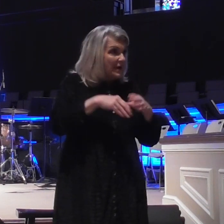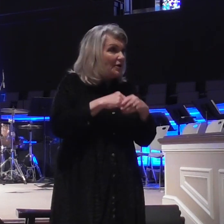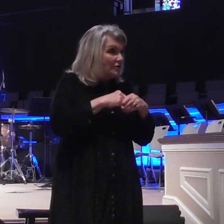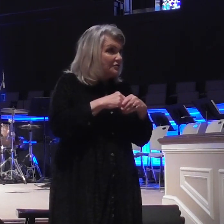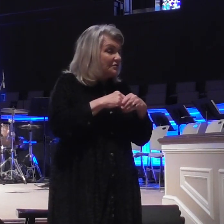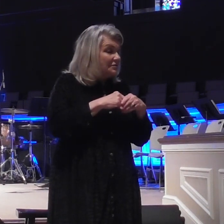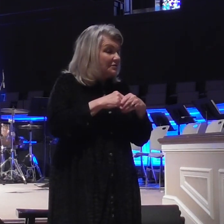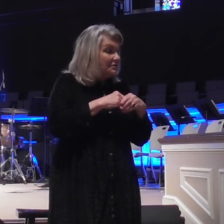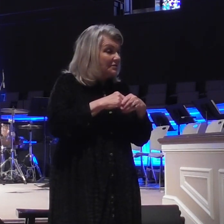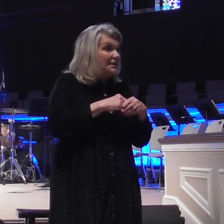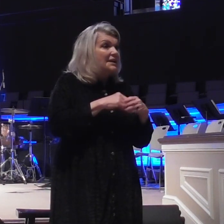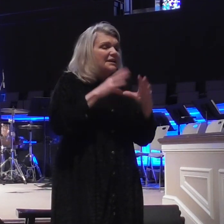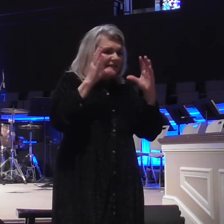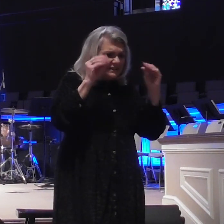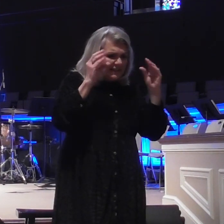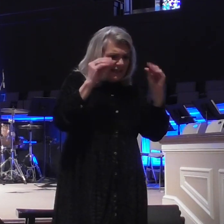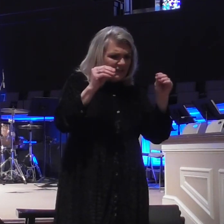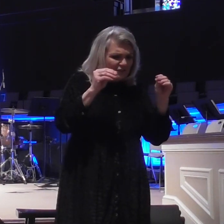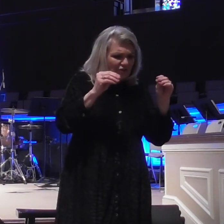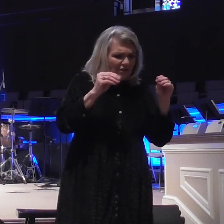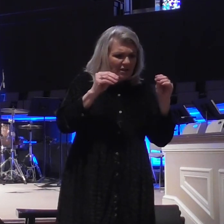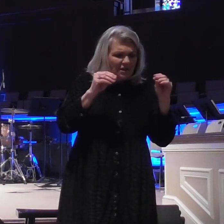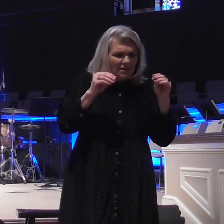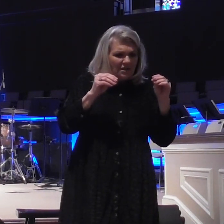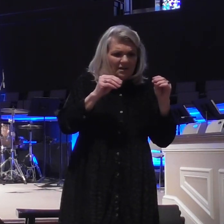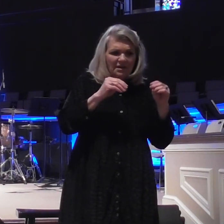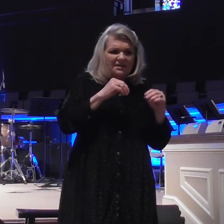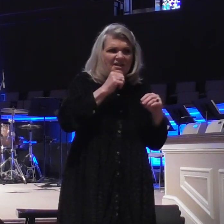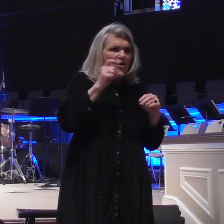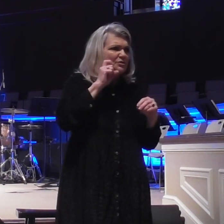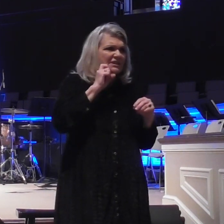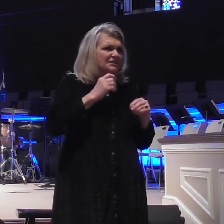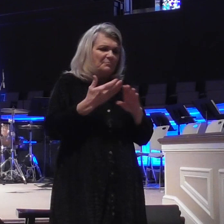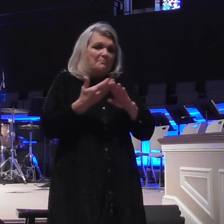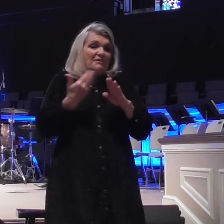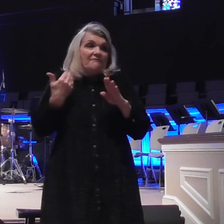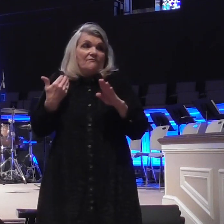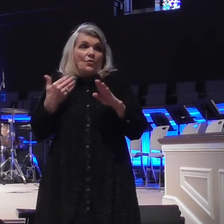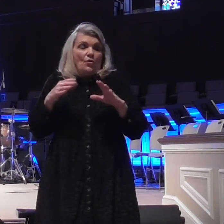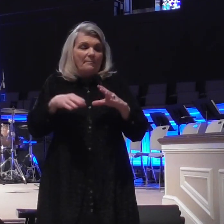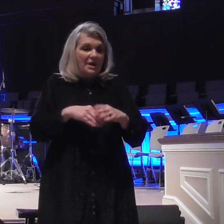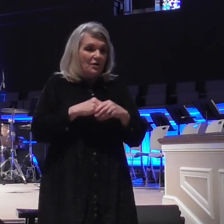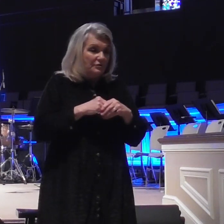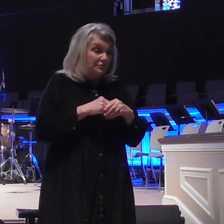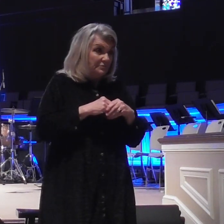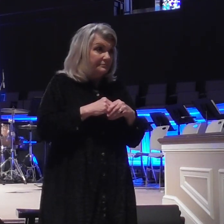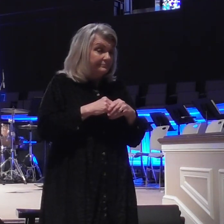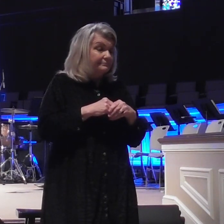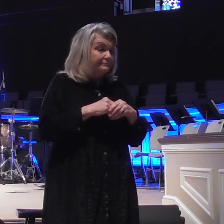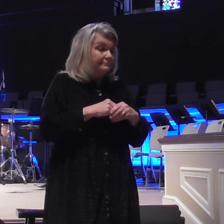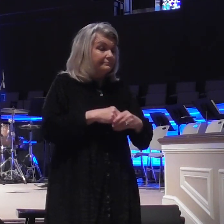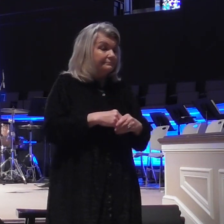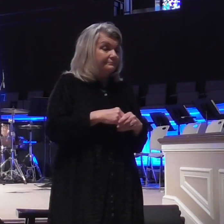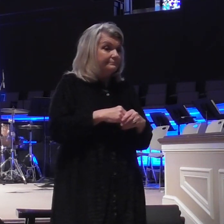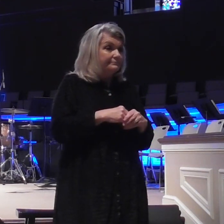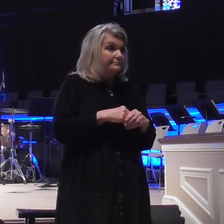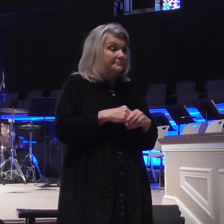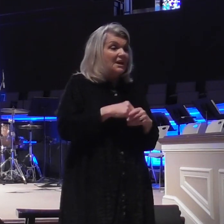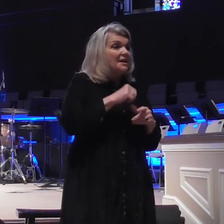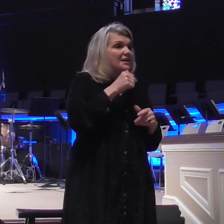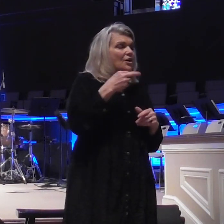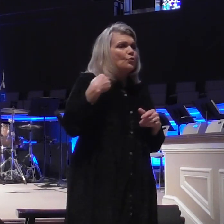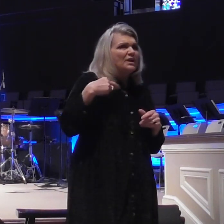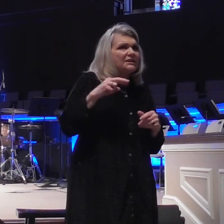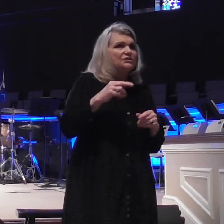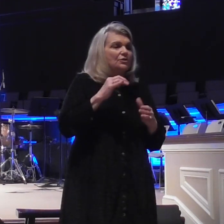abstinence and monogamy, and we put that before kids. Because you see, it's the wrong thing to do. And this isn't religiously wrong, this is